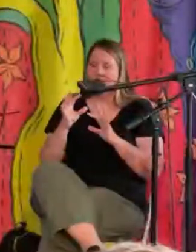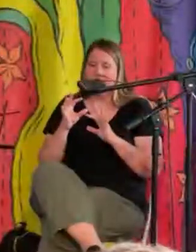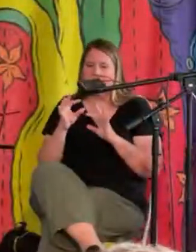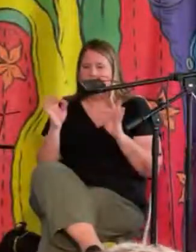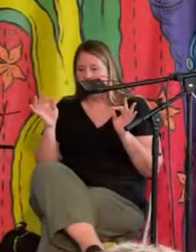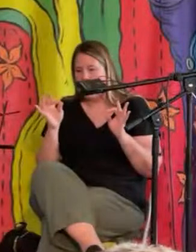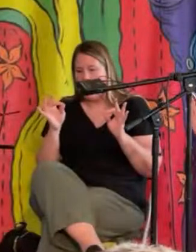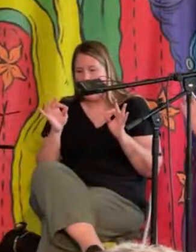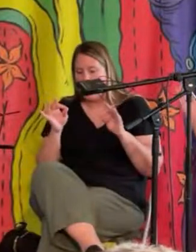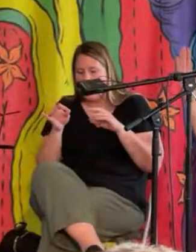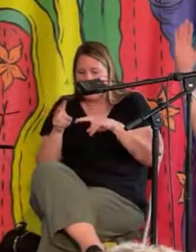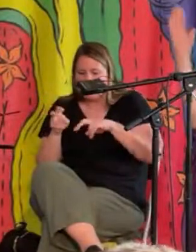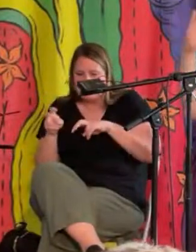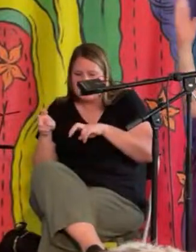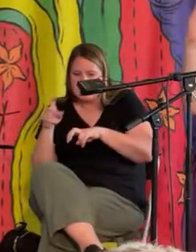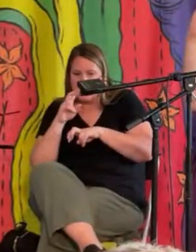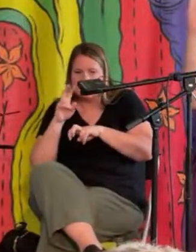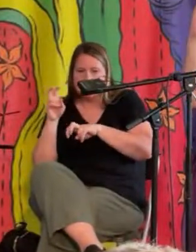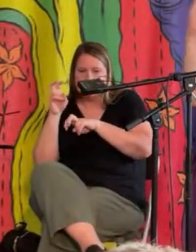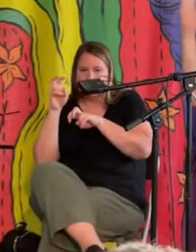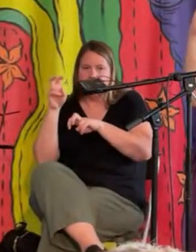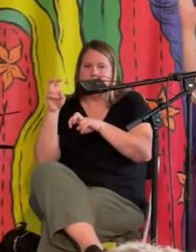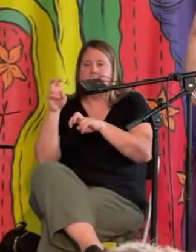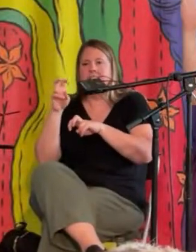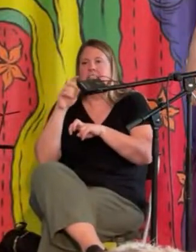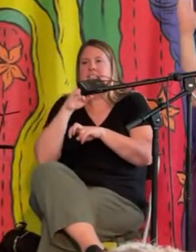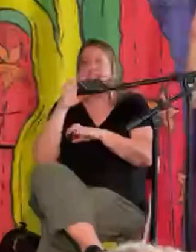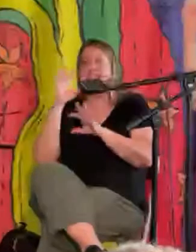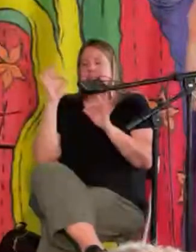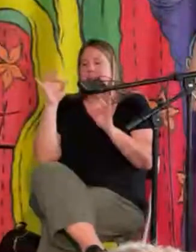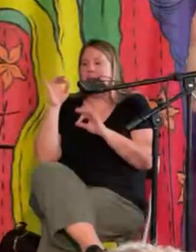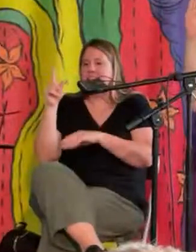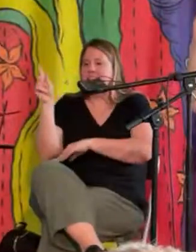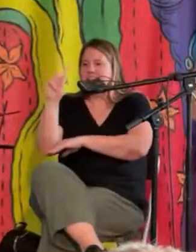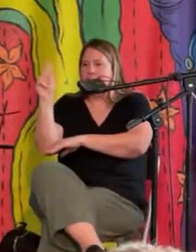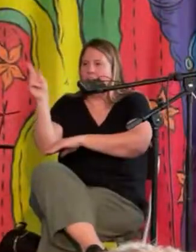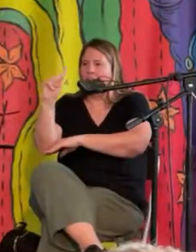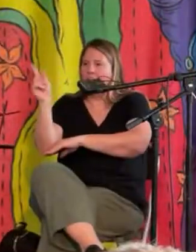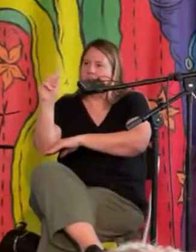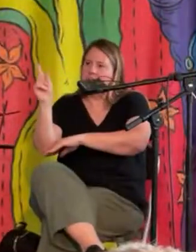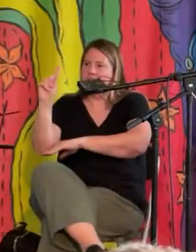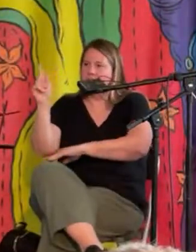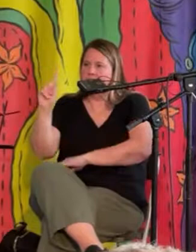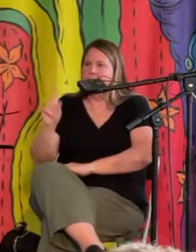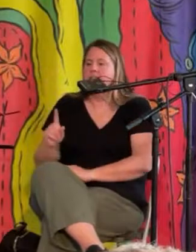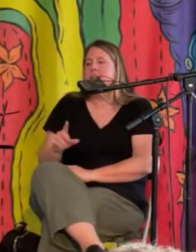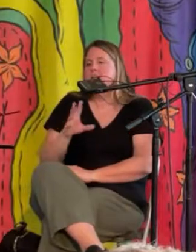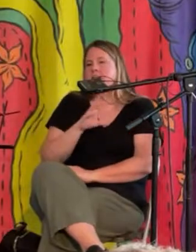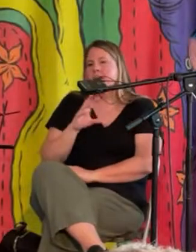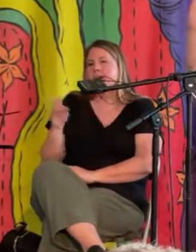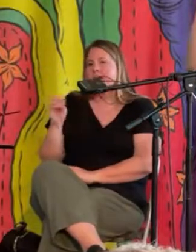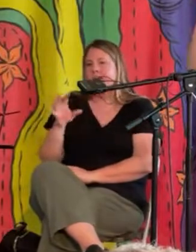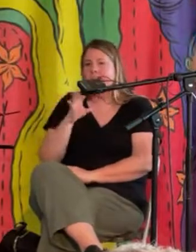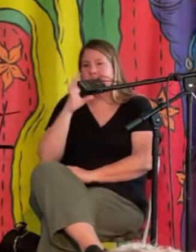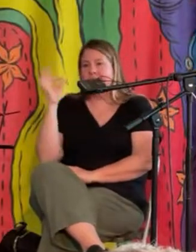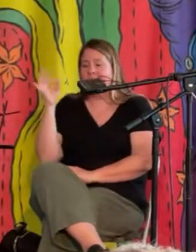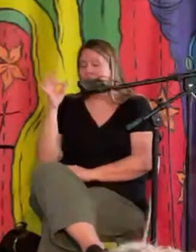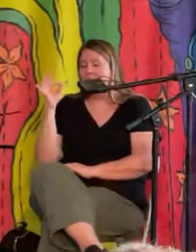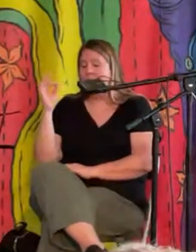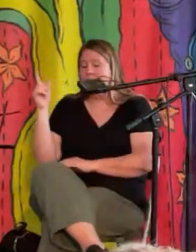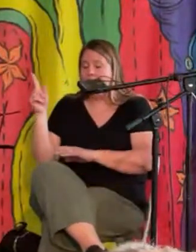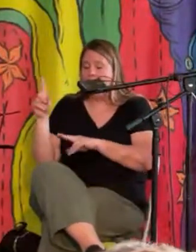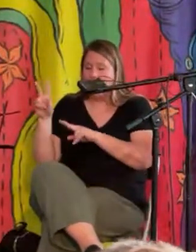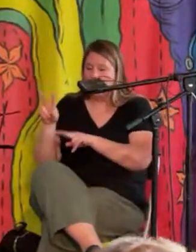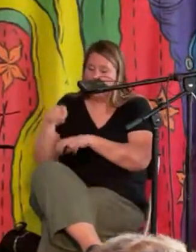by. And the cat is leaning a little bit, and the cat's tail is gone like this. And then the car goes really